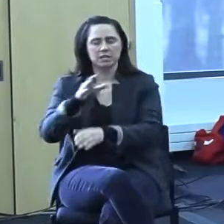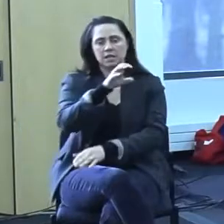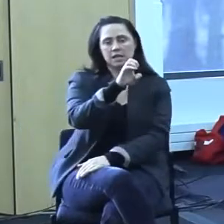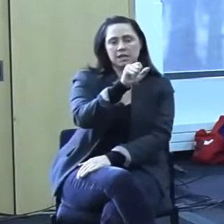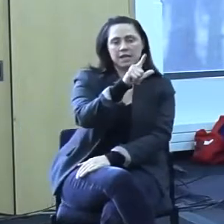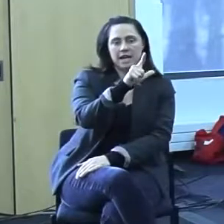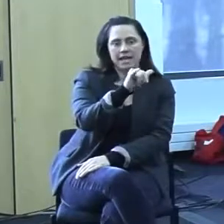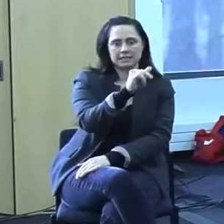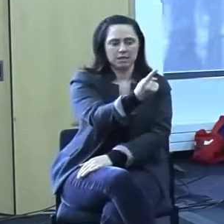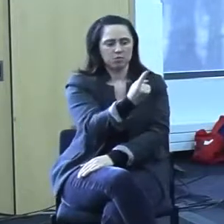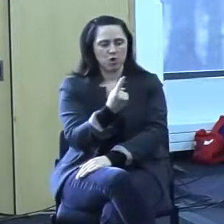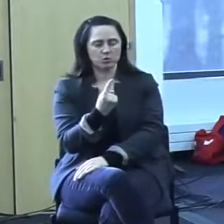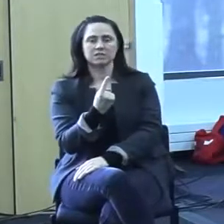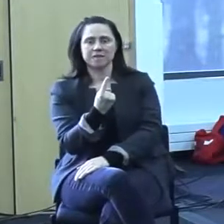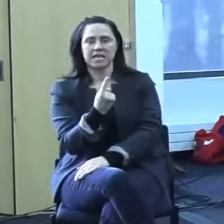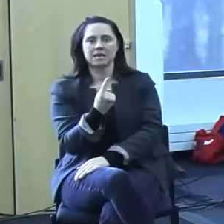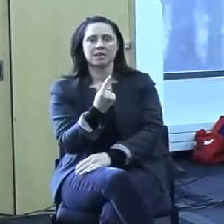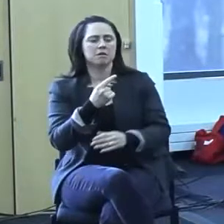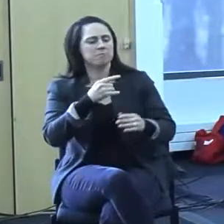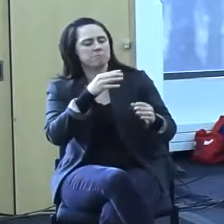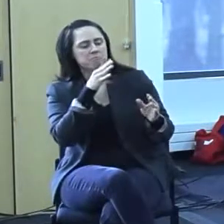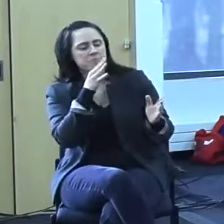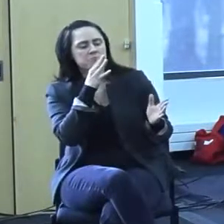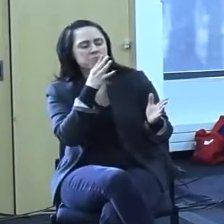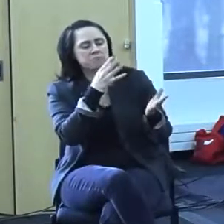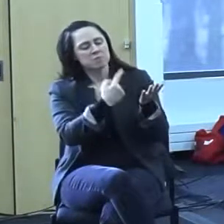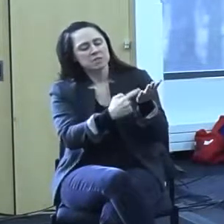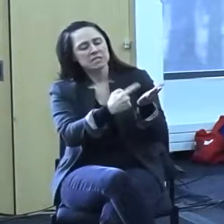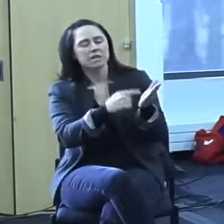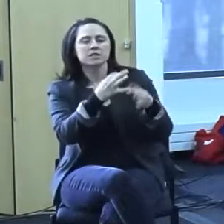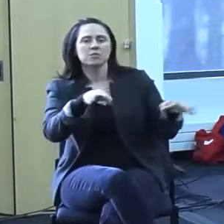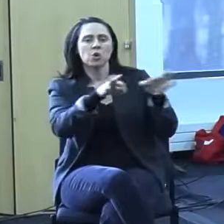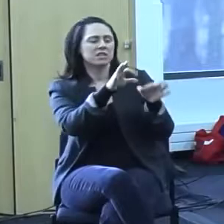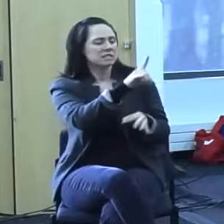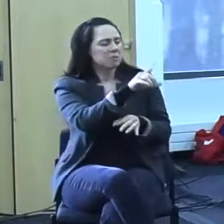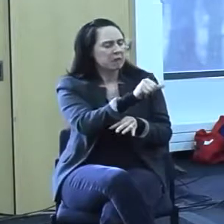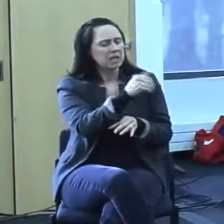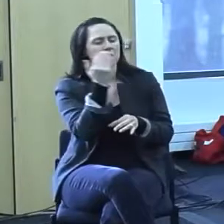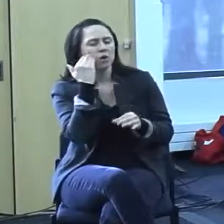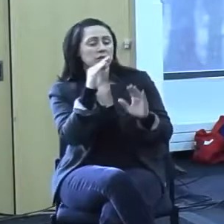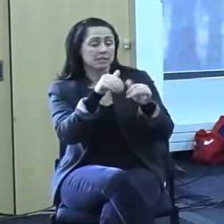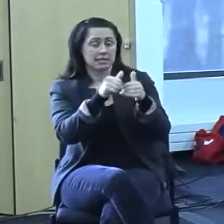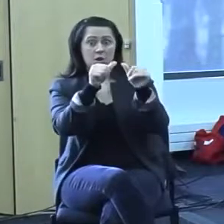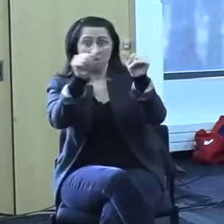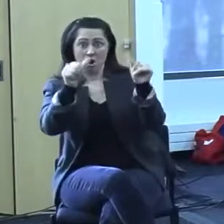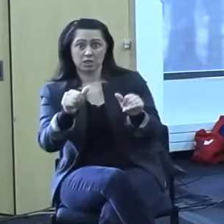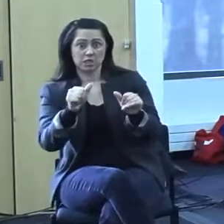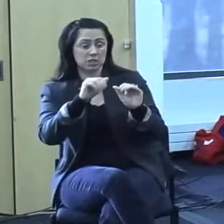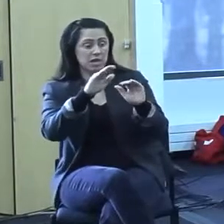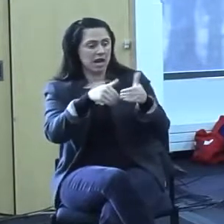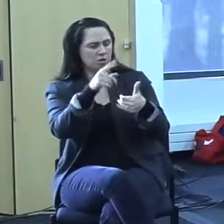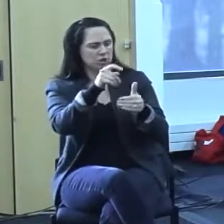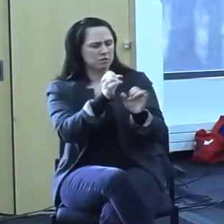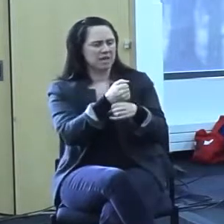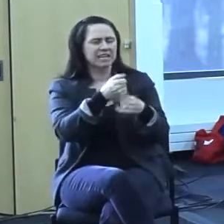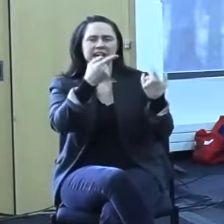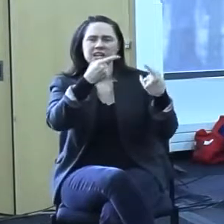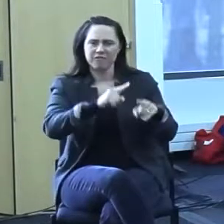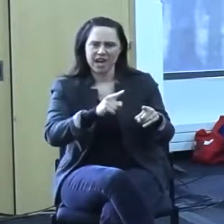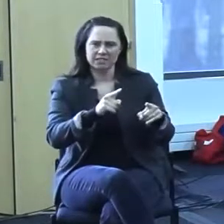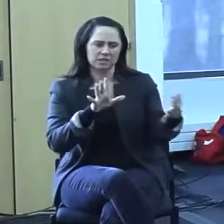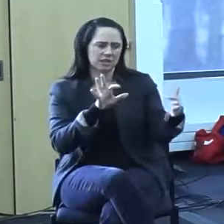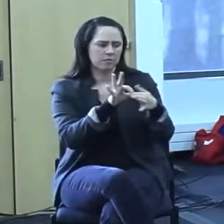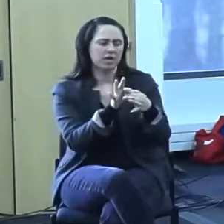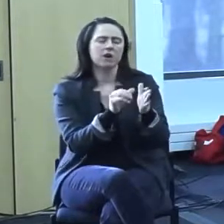and we started talking about the importance of disability and awareness and how in architecture and how we should make an event regarding